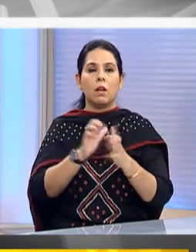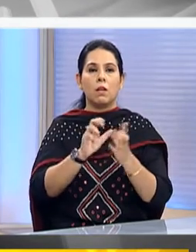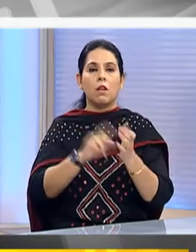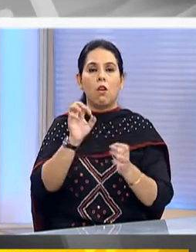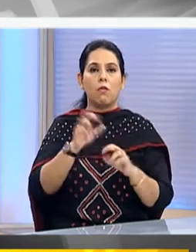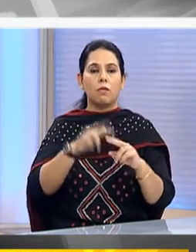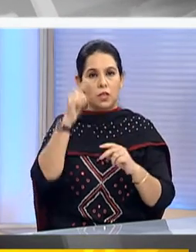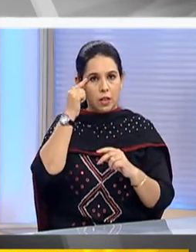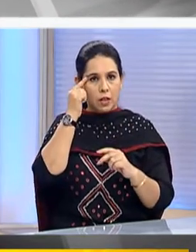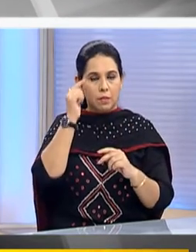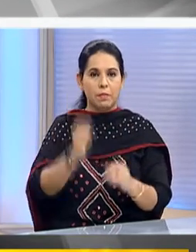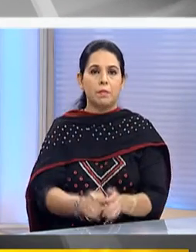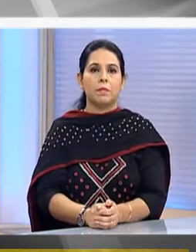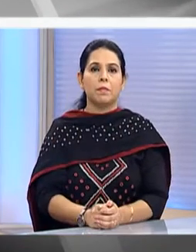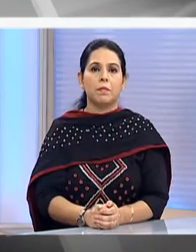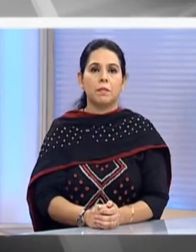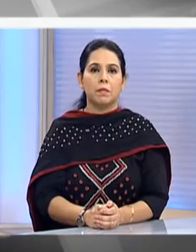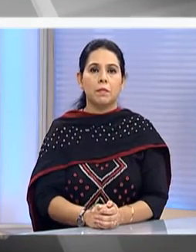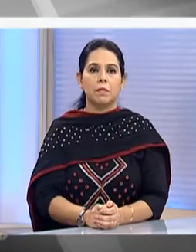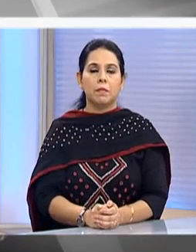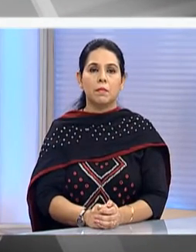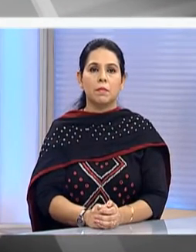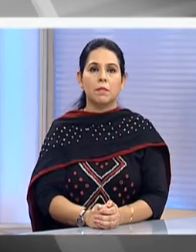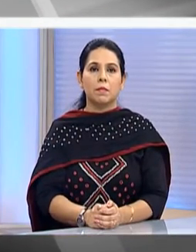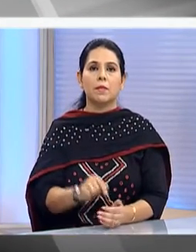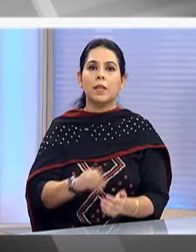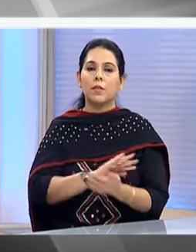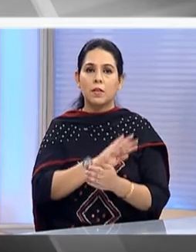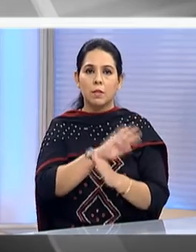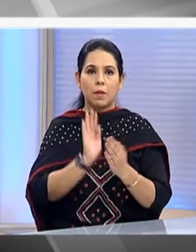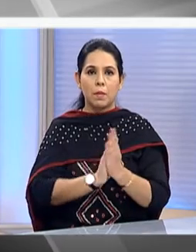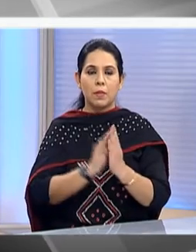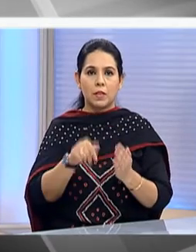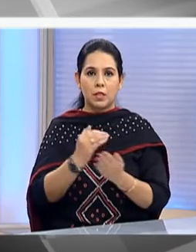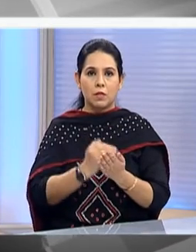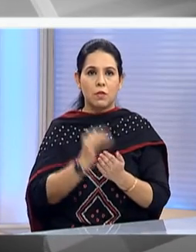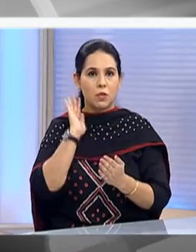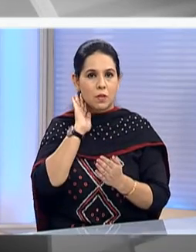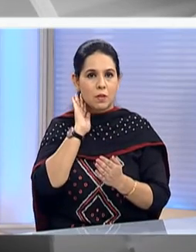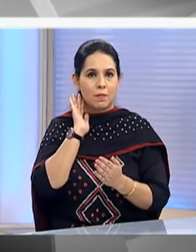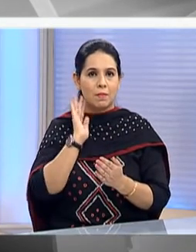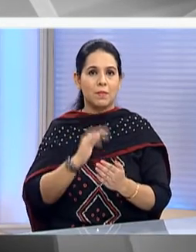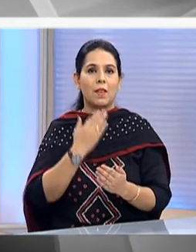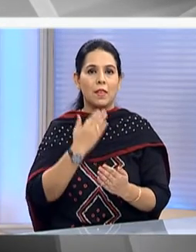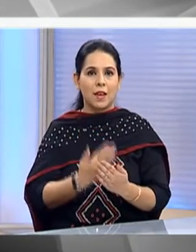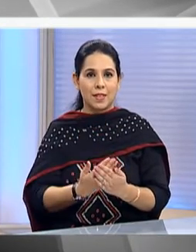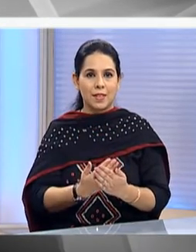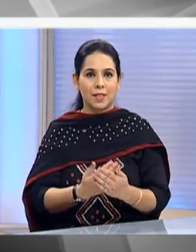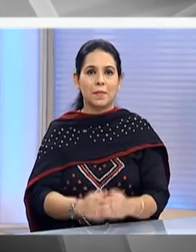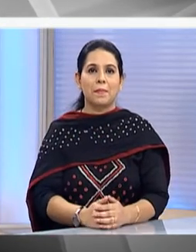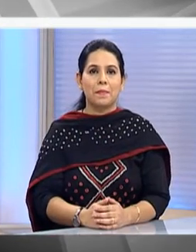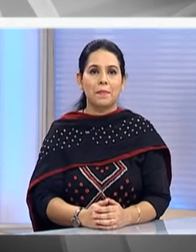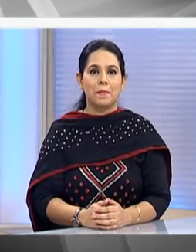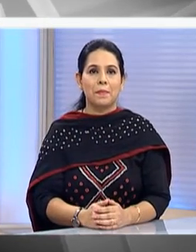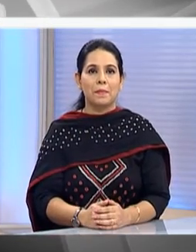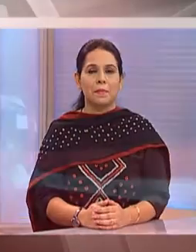of China. And with that, it's a wrap on this edition of the news. Thanks for being with us.